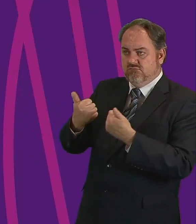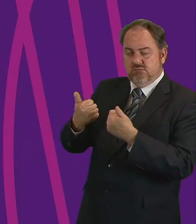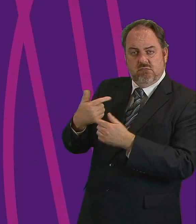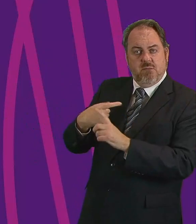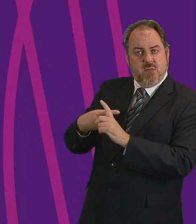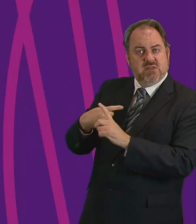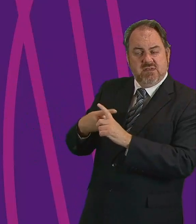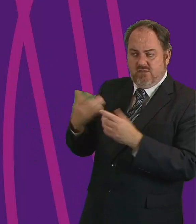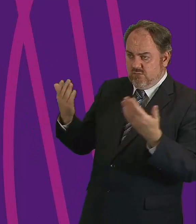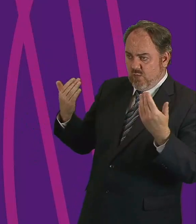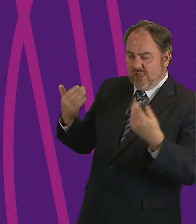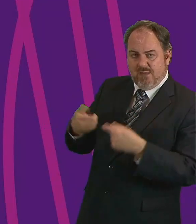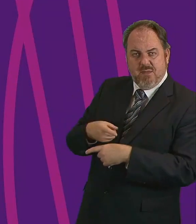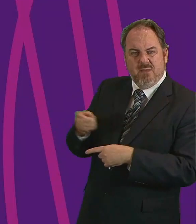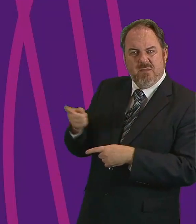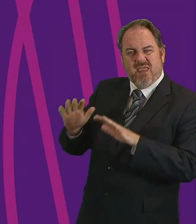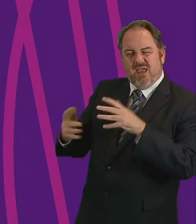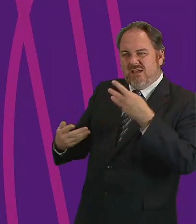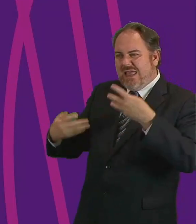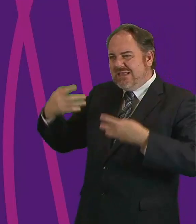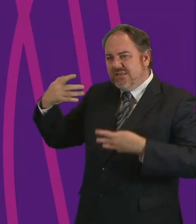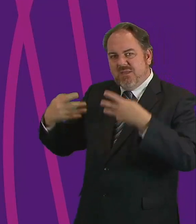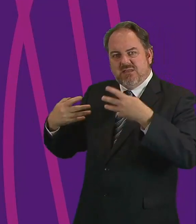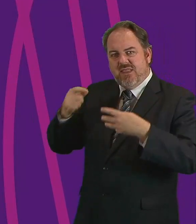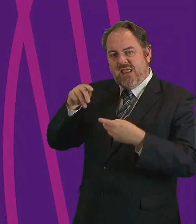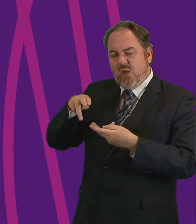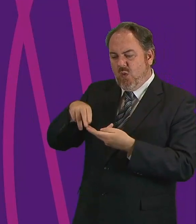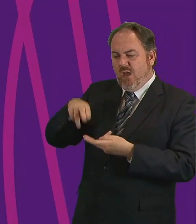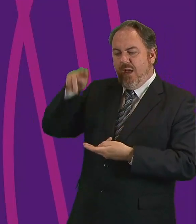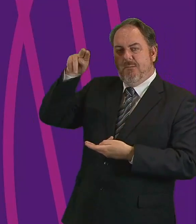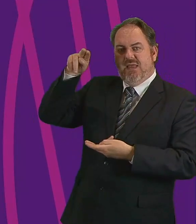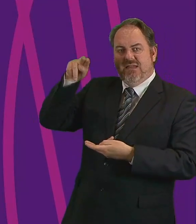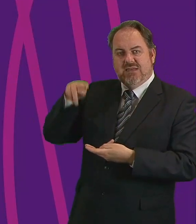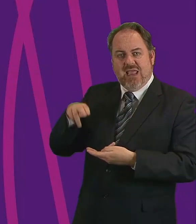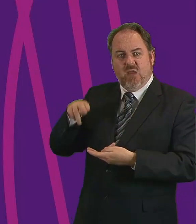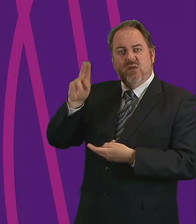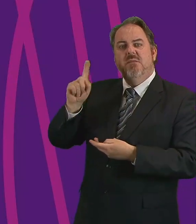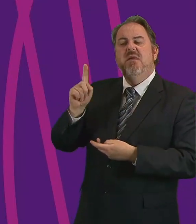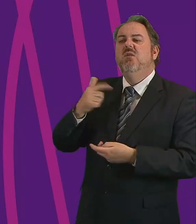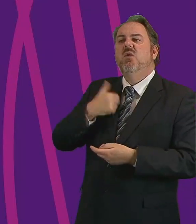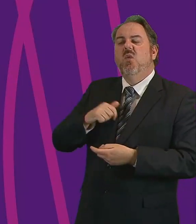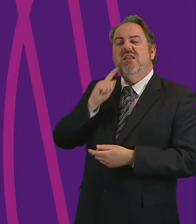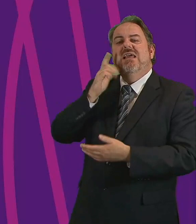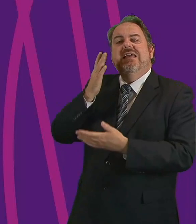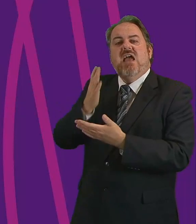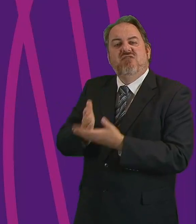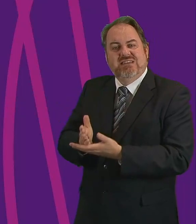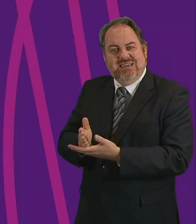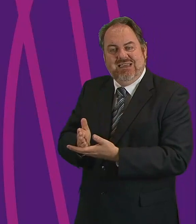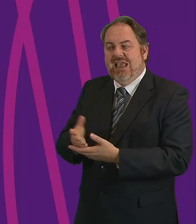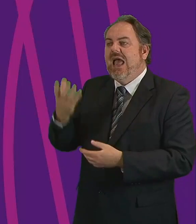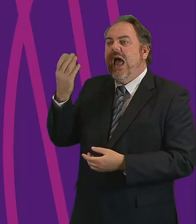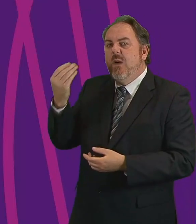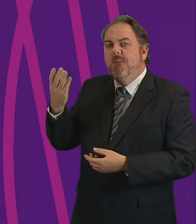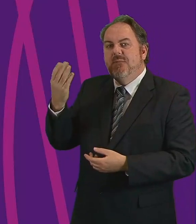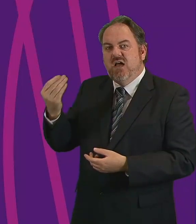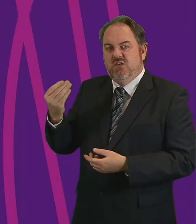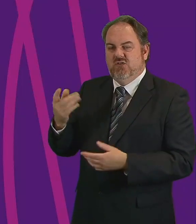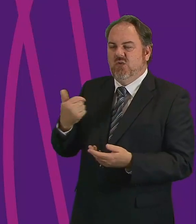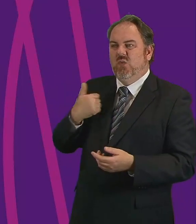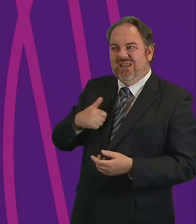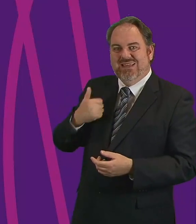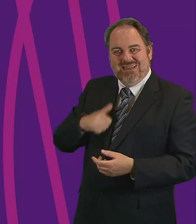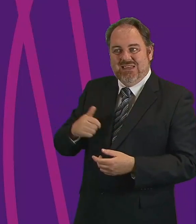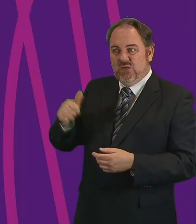point remains that they are estimates. They can be revised, they can up or down, and all we're asking for is guarantees. At an extraordinary time, we need